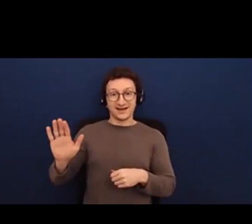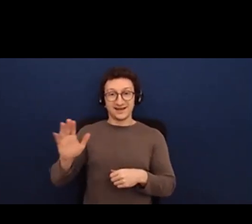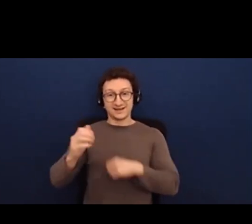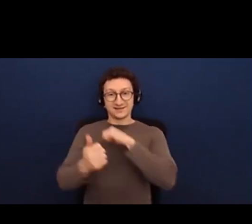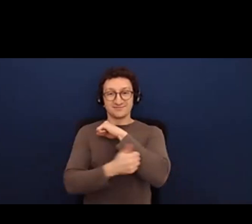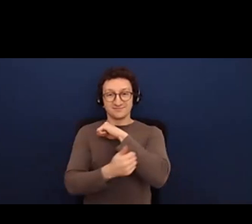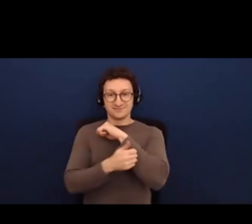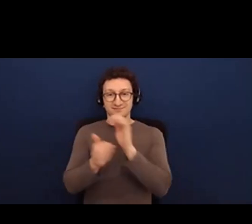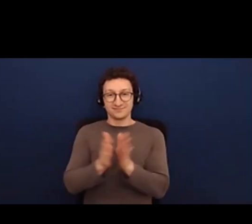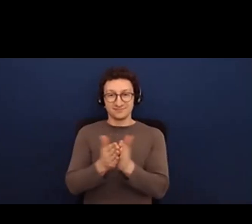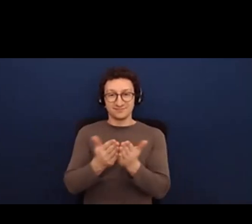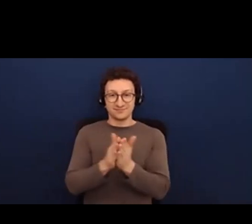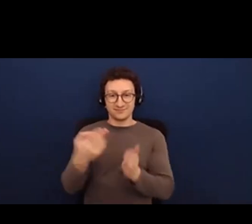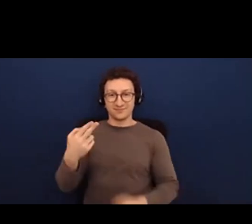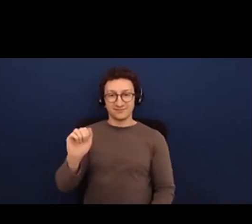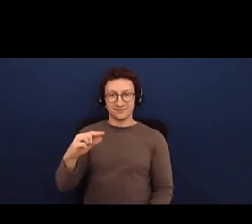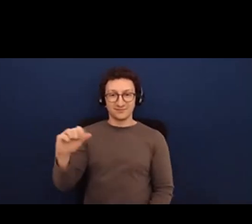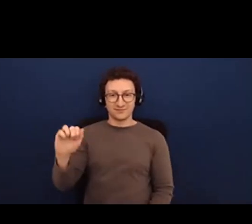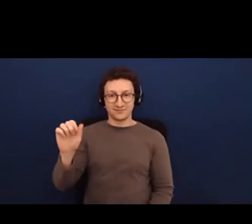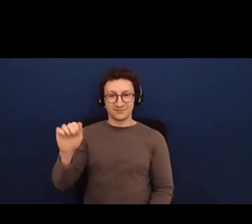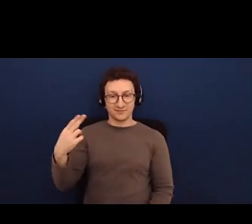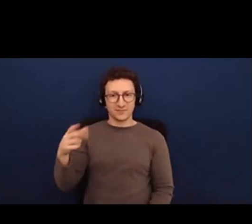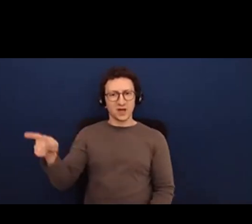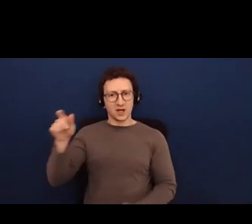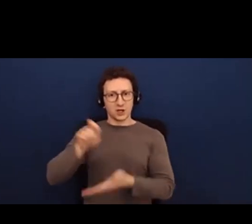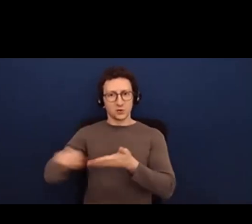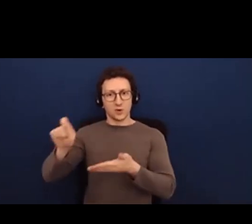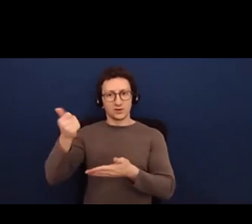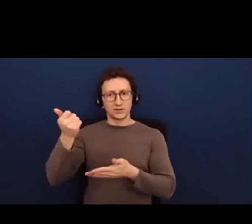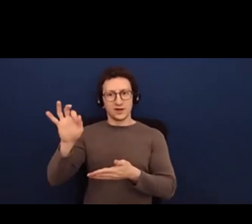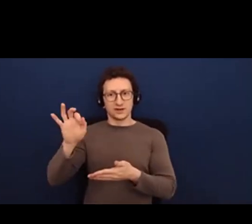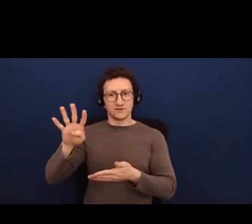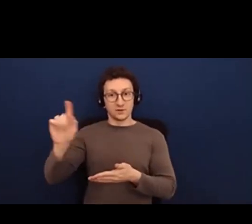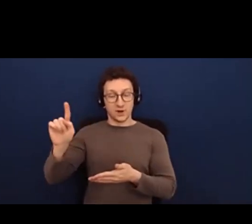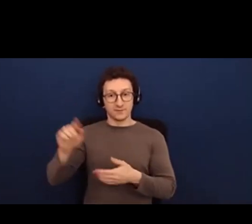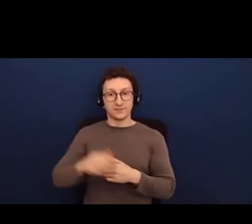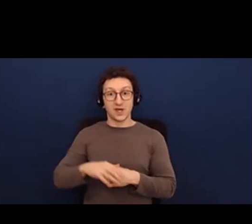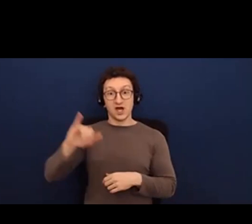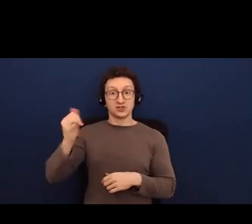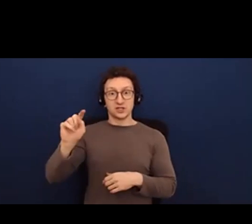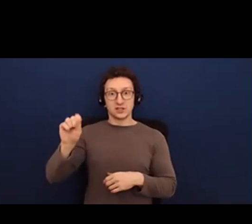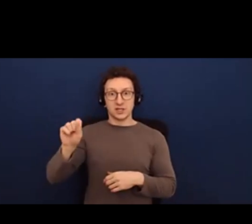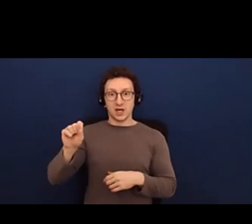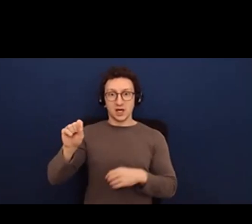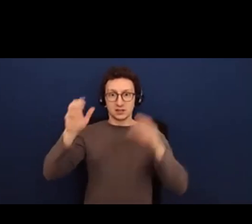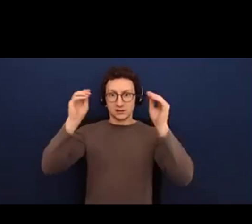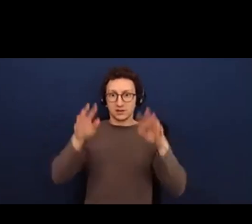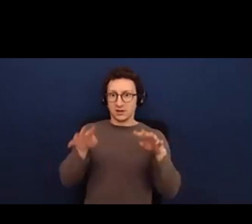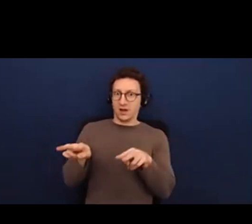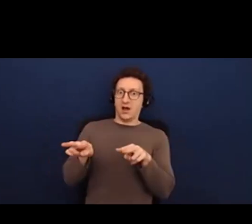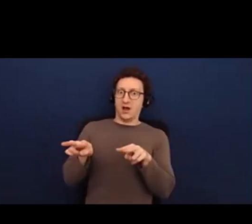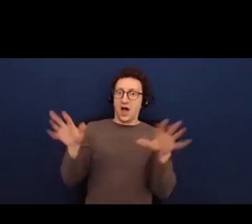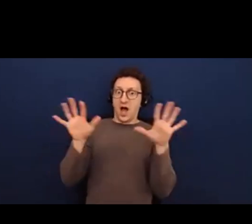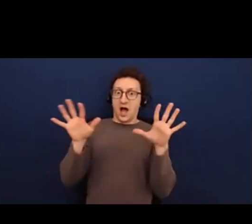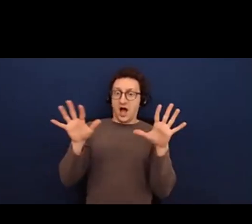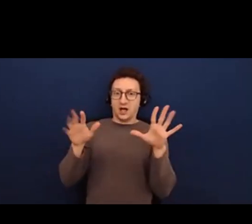in 1941, which the members of the faculty of the seminary were very, very upset with. He changed all kinds